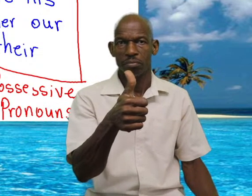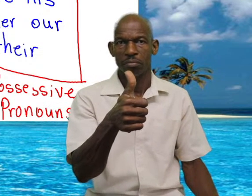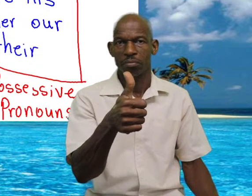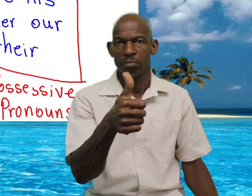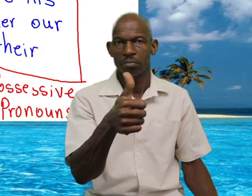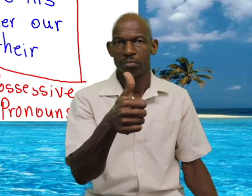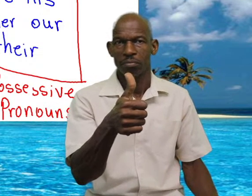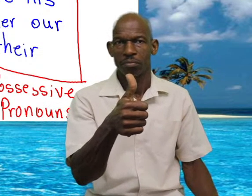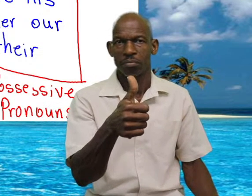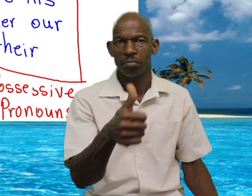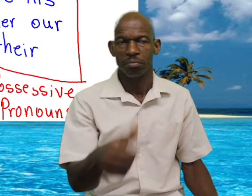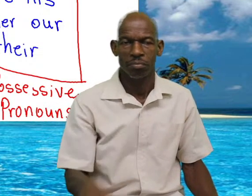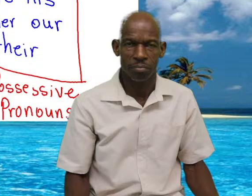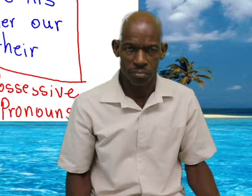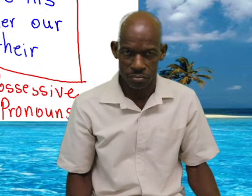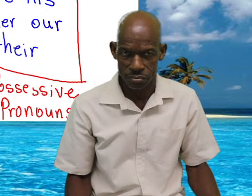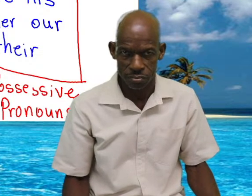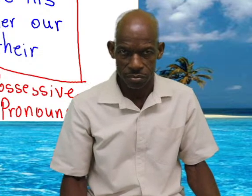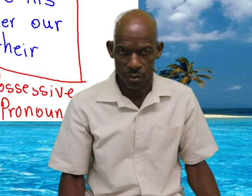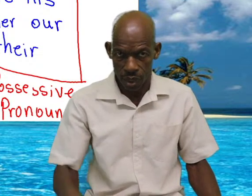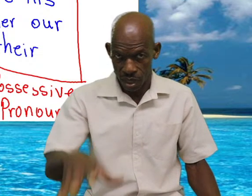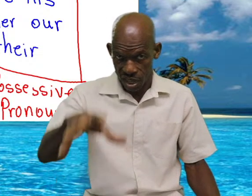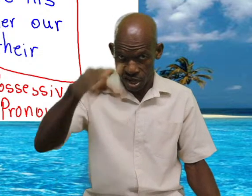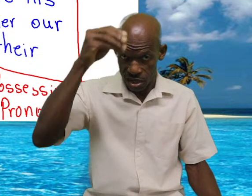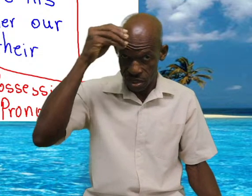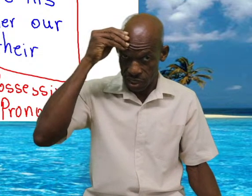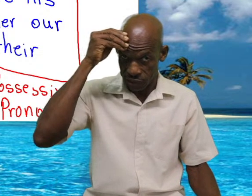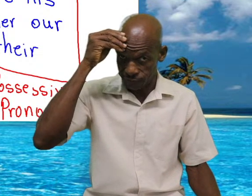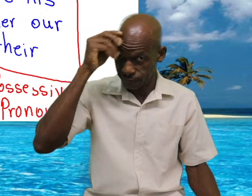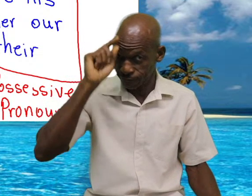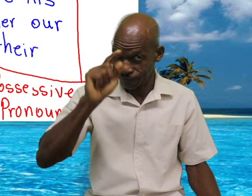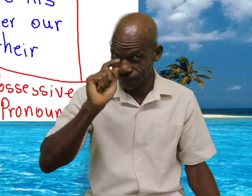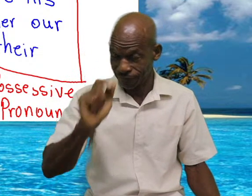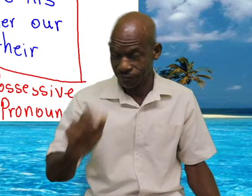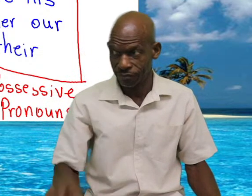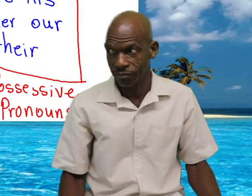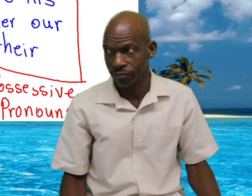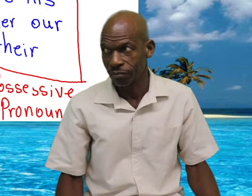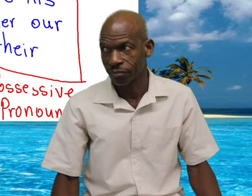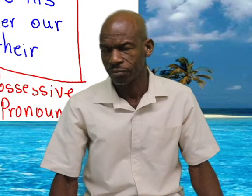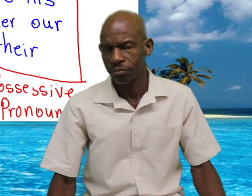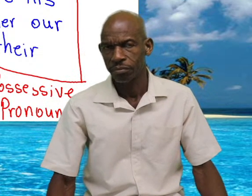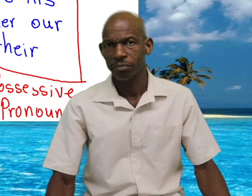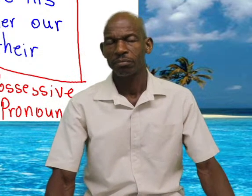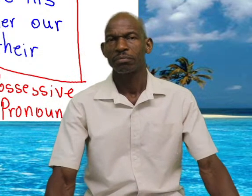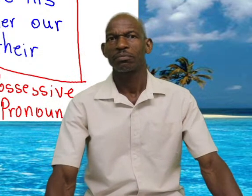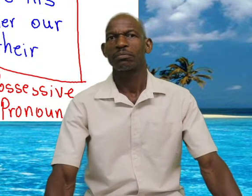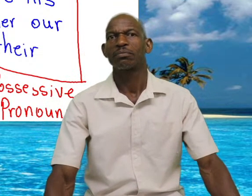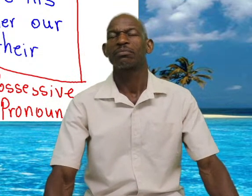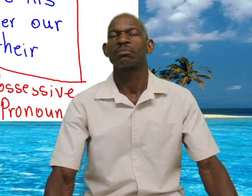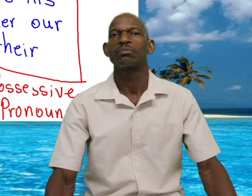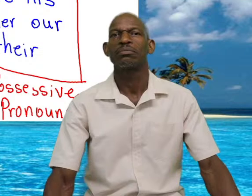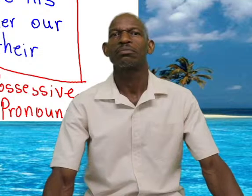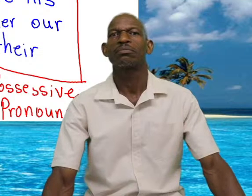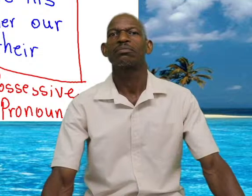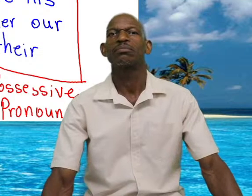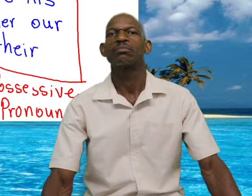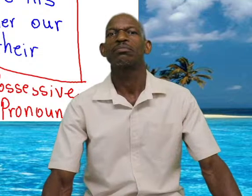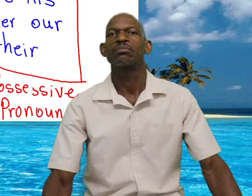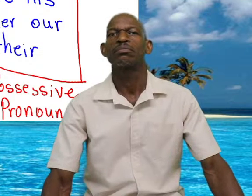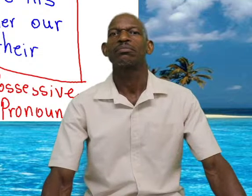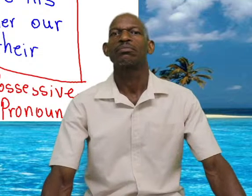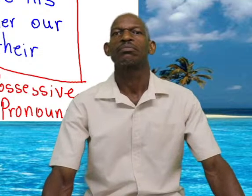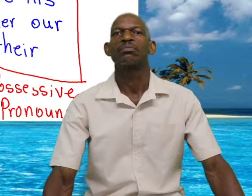Okay, and you must know them. Okay, so we look at just quickly this one. This was one we did early. Making